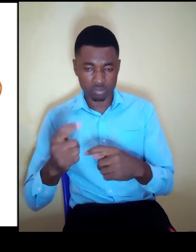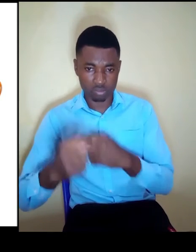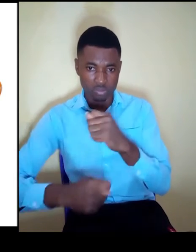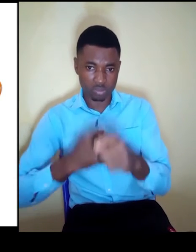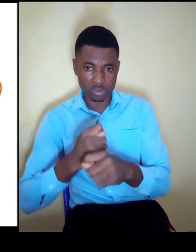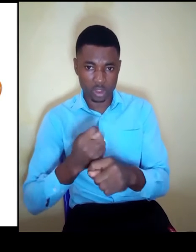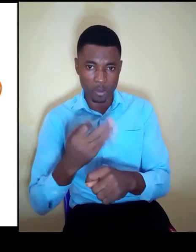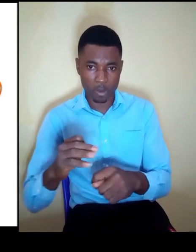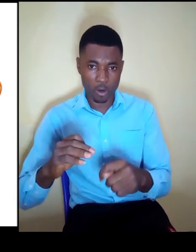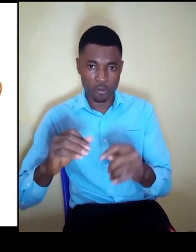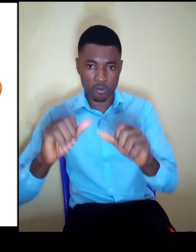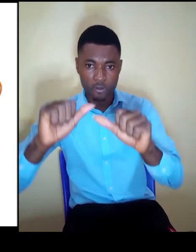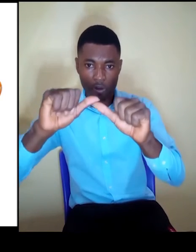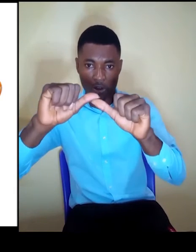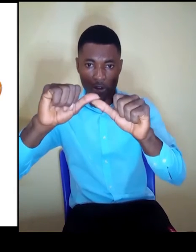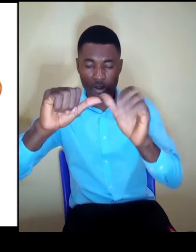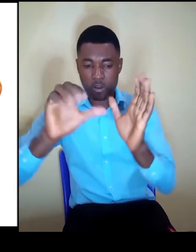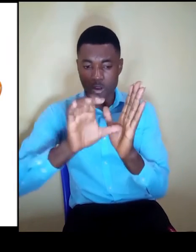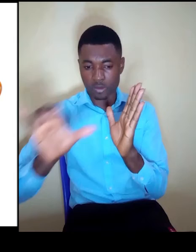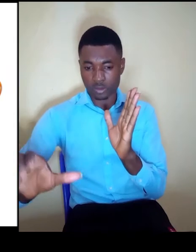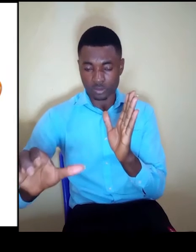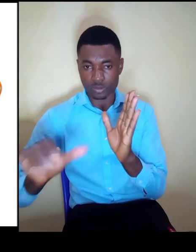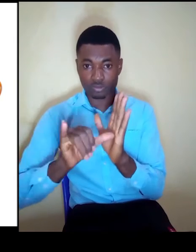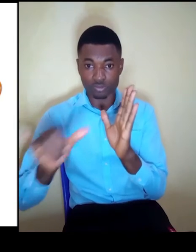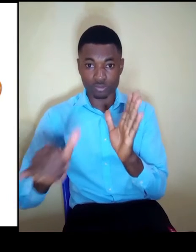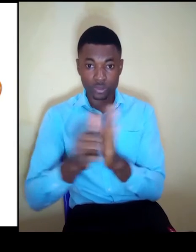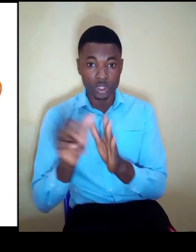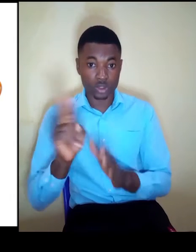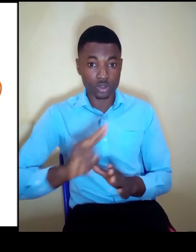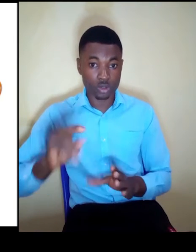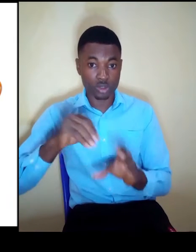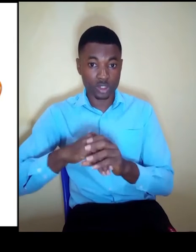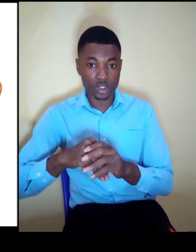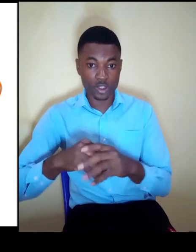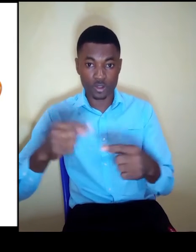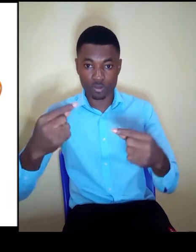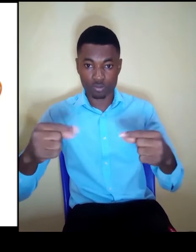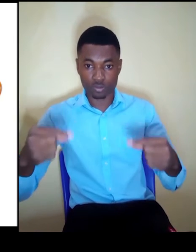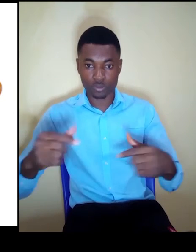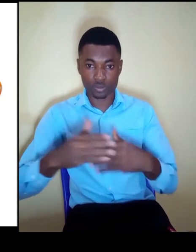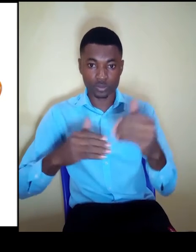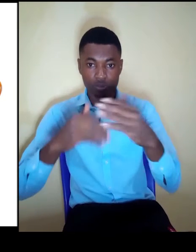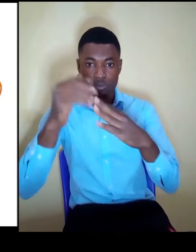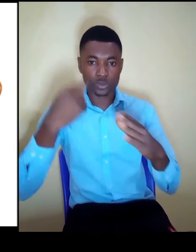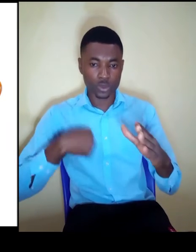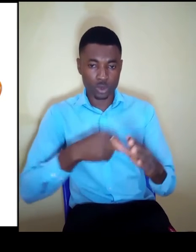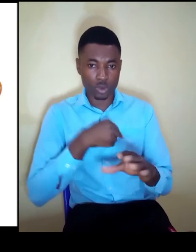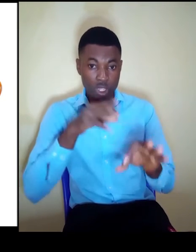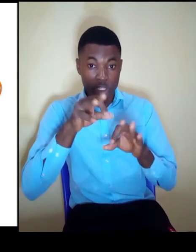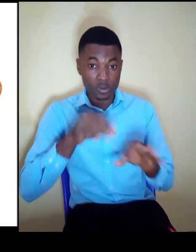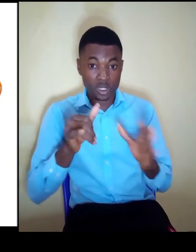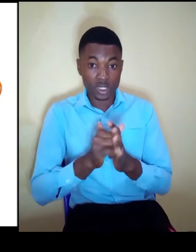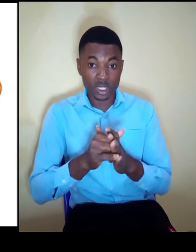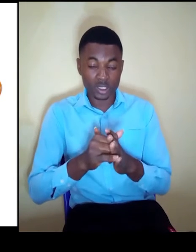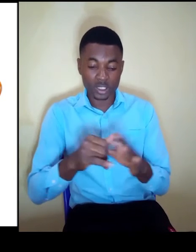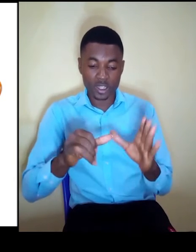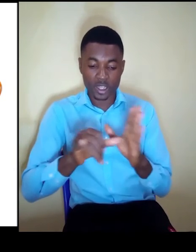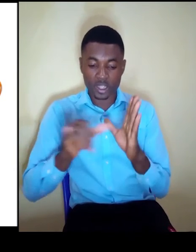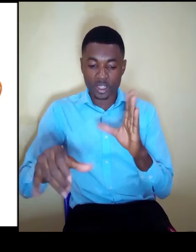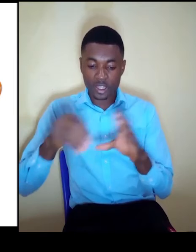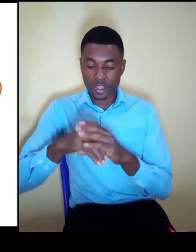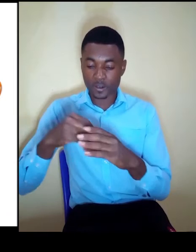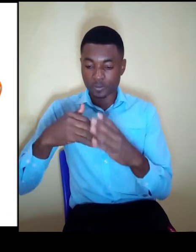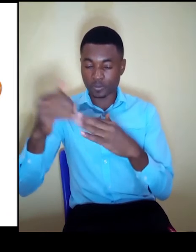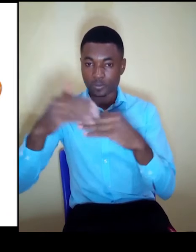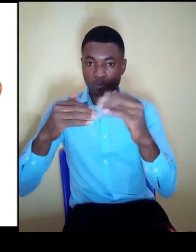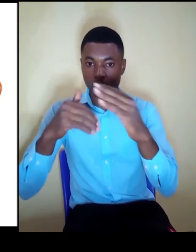that are also revealed in grammatical construction, and we refer to those as iconicity in grammatical construction. An